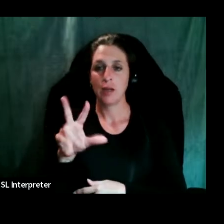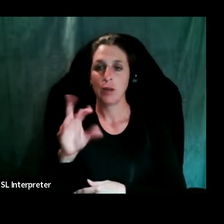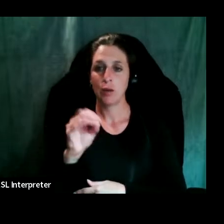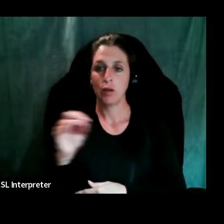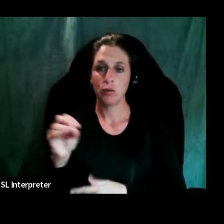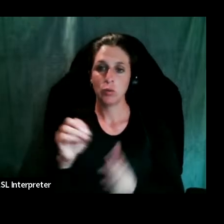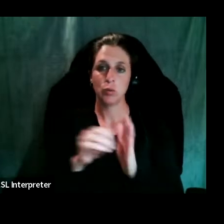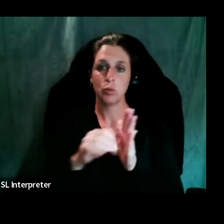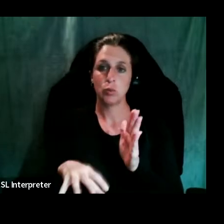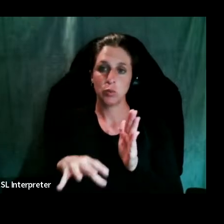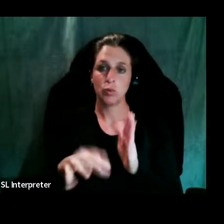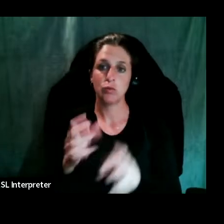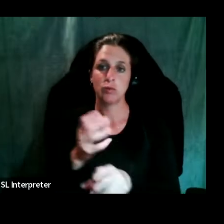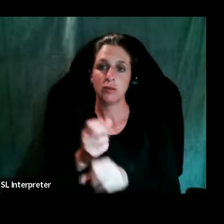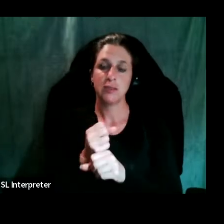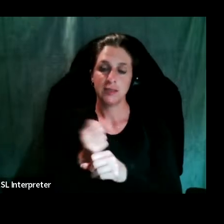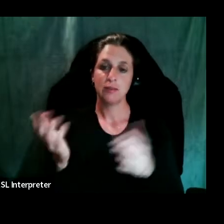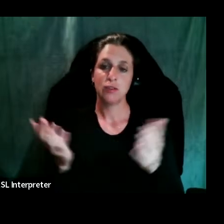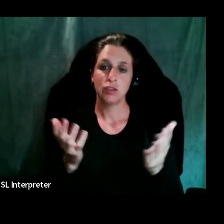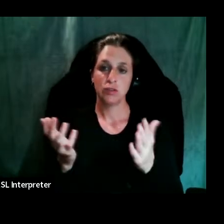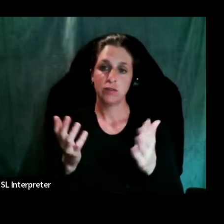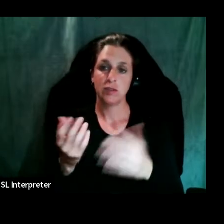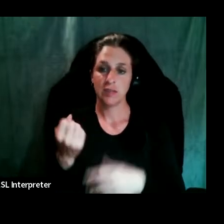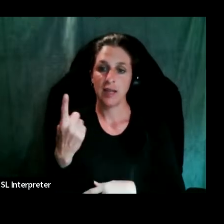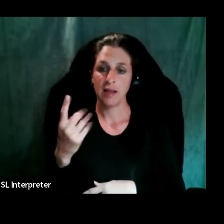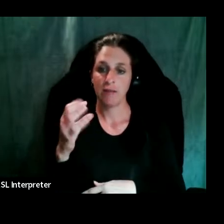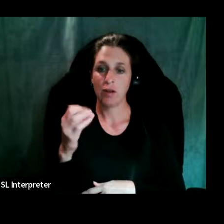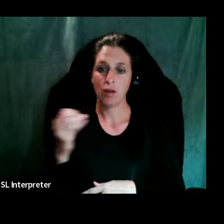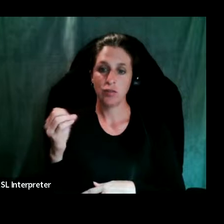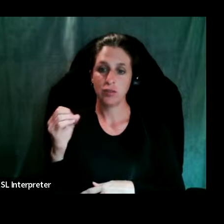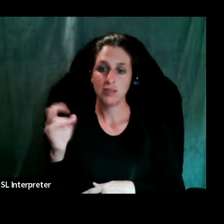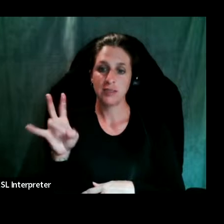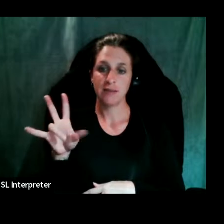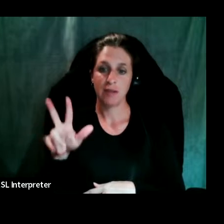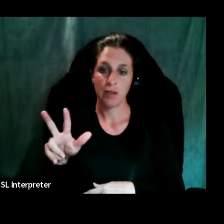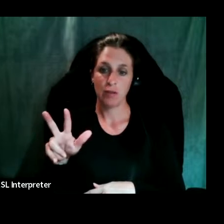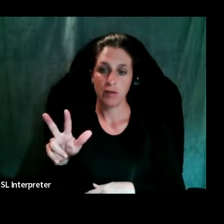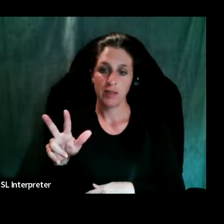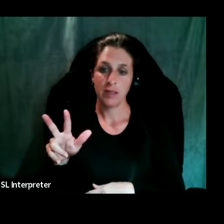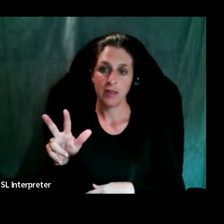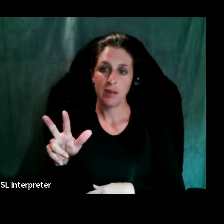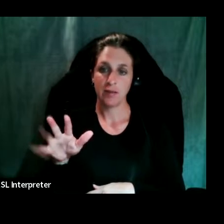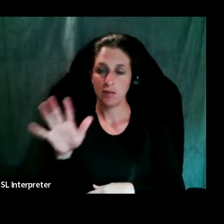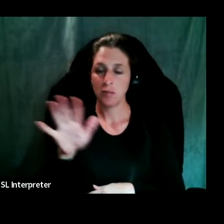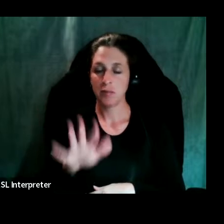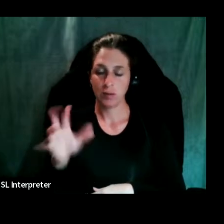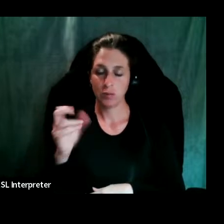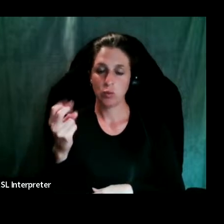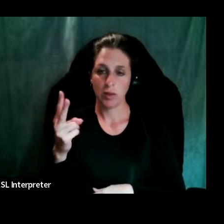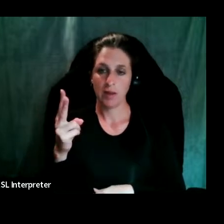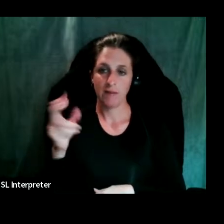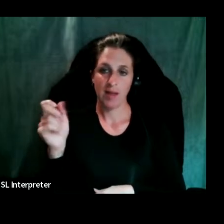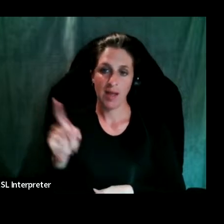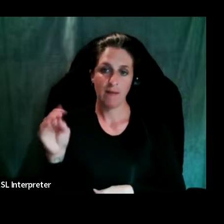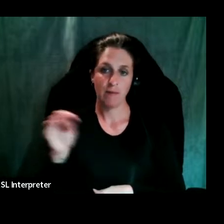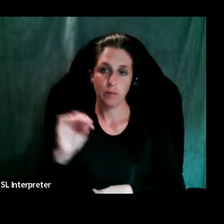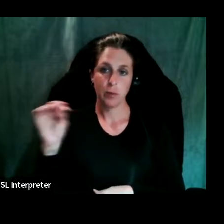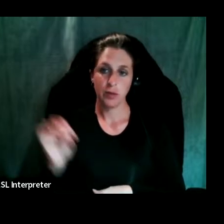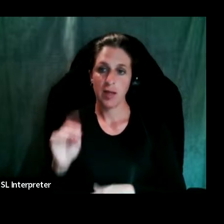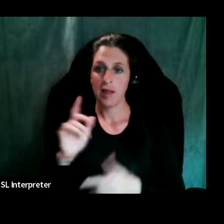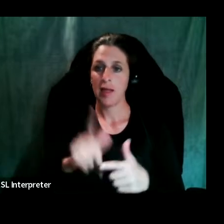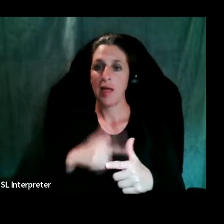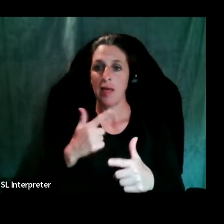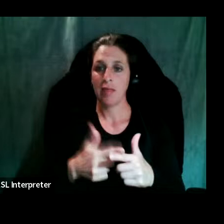students received service, 1,173. That's roughly 12.5%. And then you